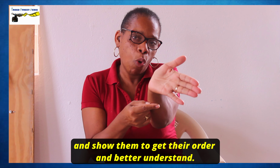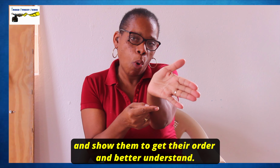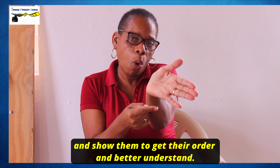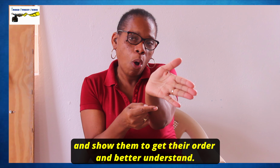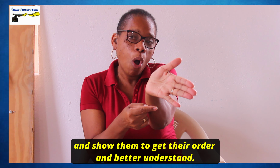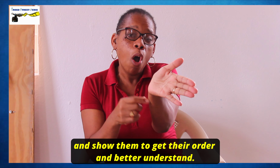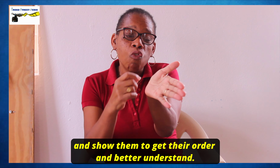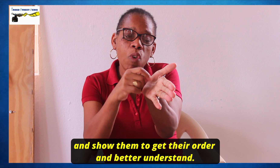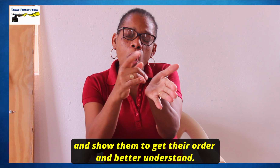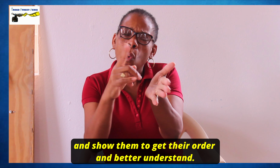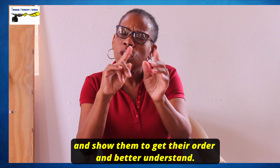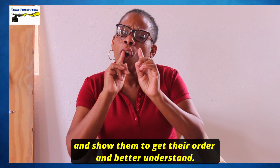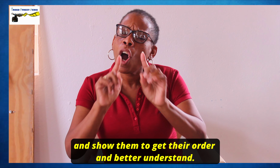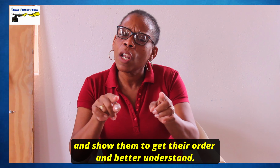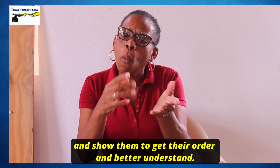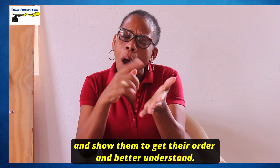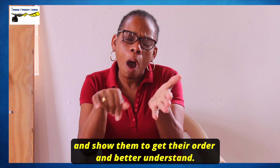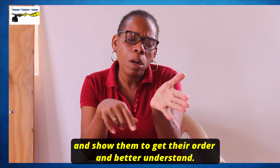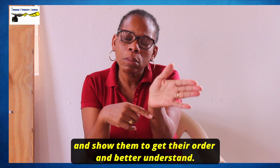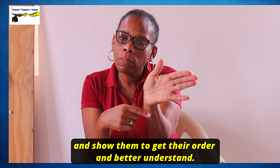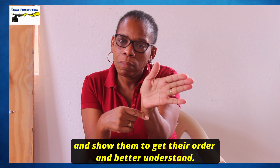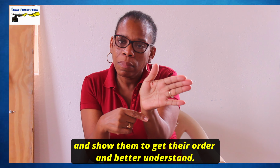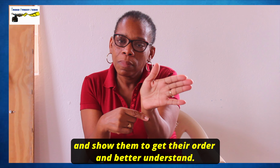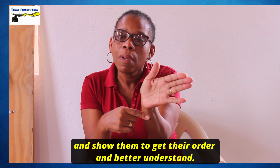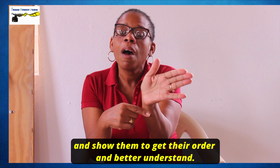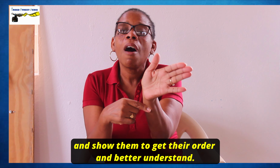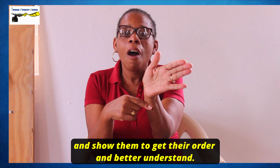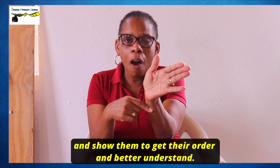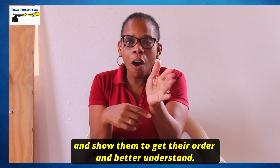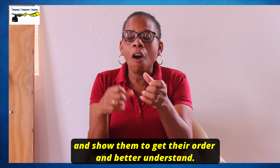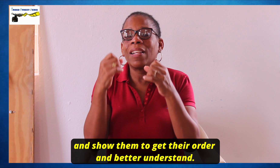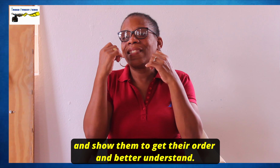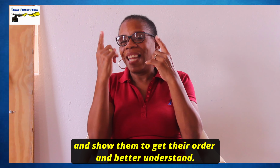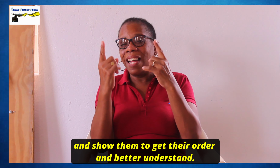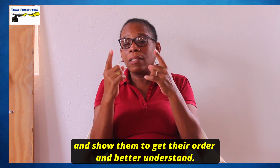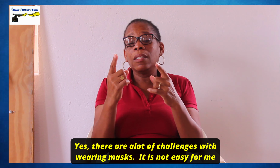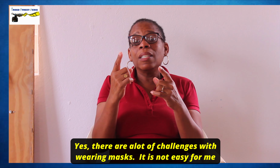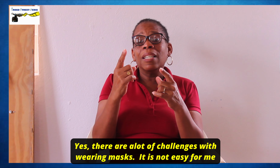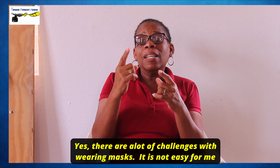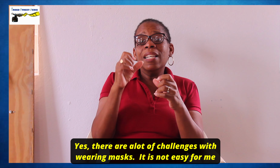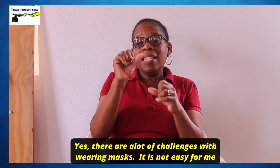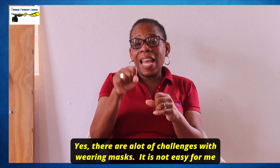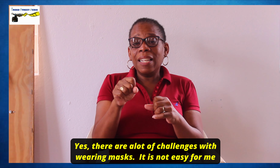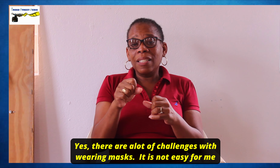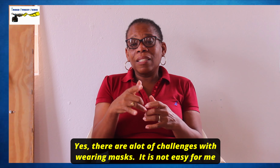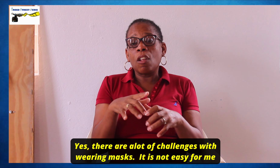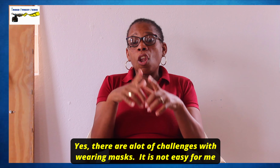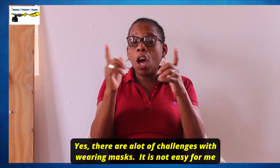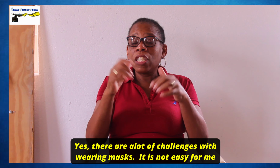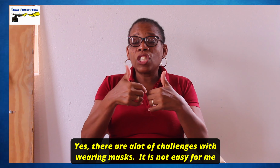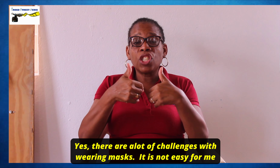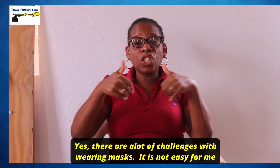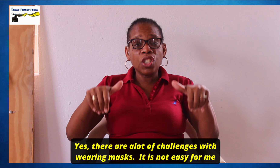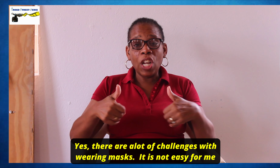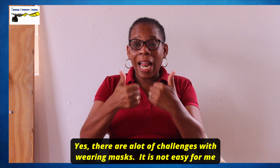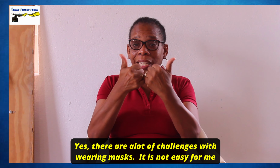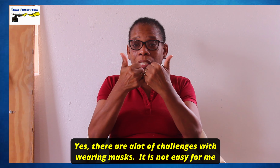and pen to write and show them to get their order and better understand. Yes, there are a lot